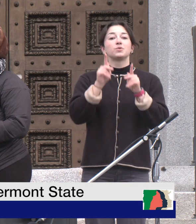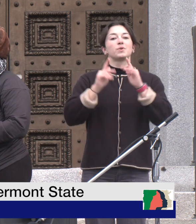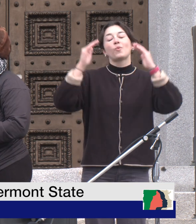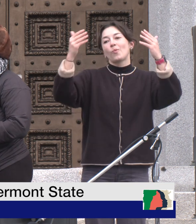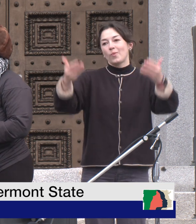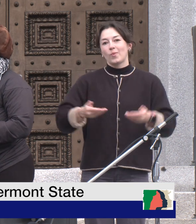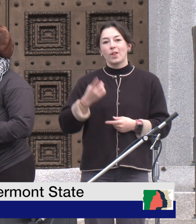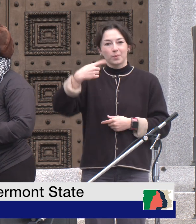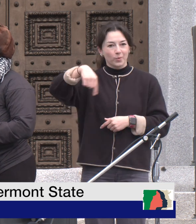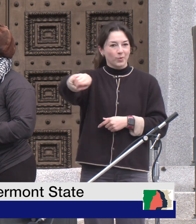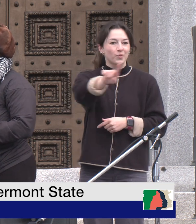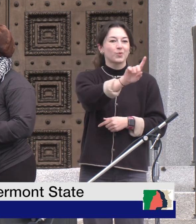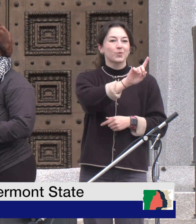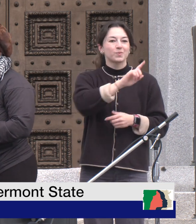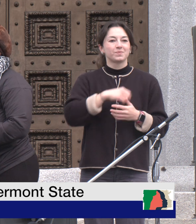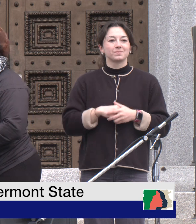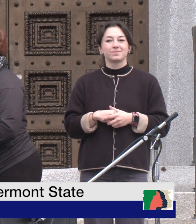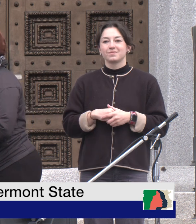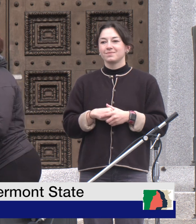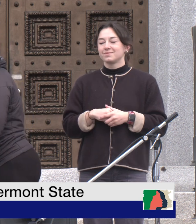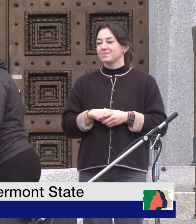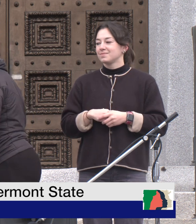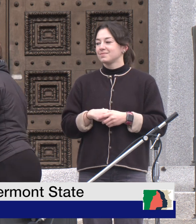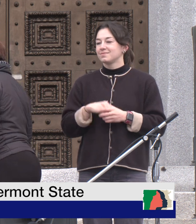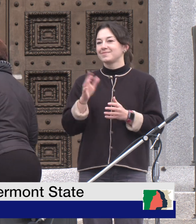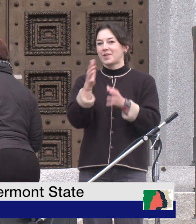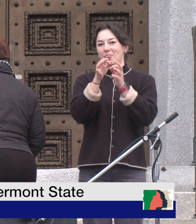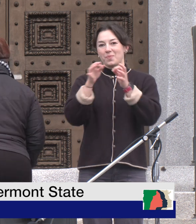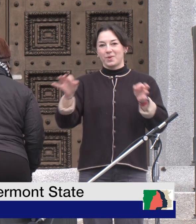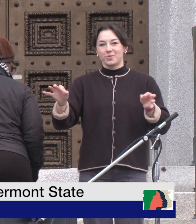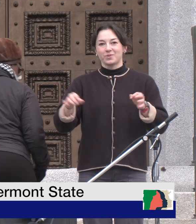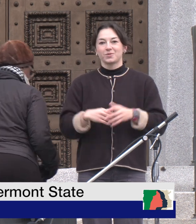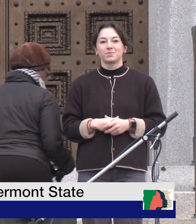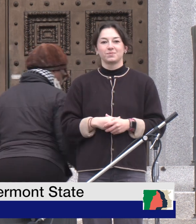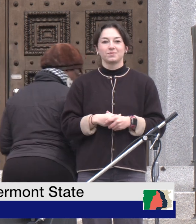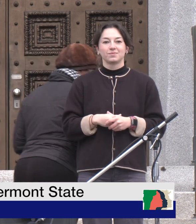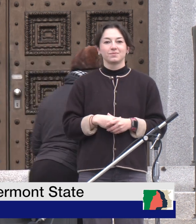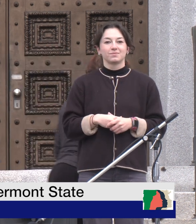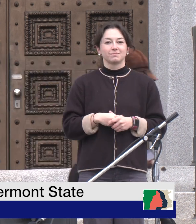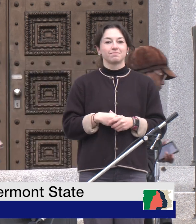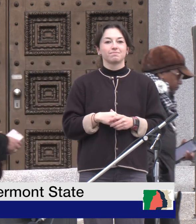you. Eyamitakoyasin. Eyamitakoyasin. Oh.